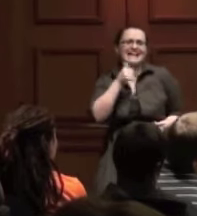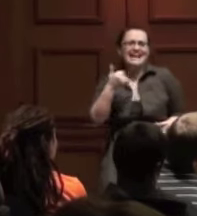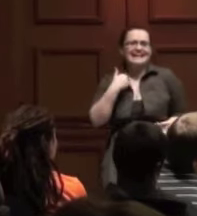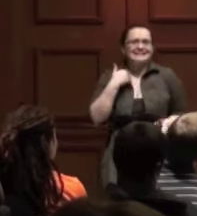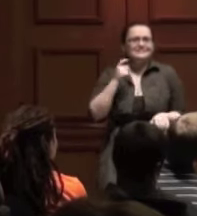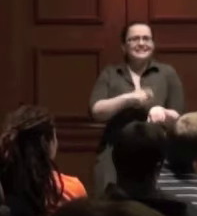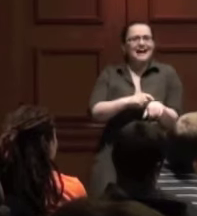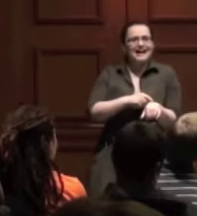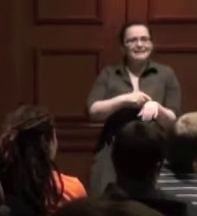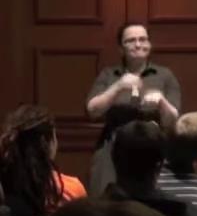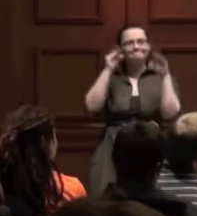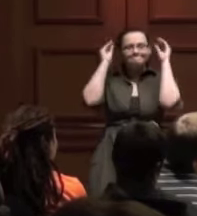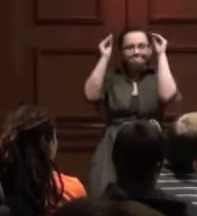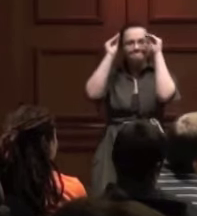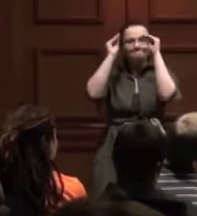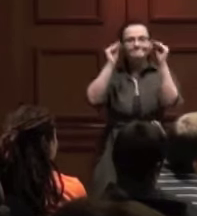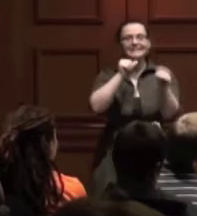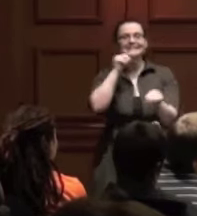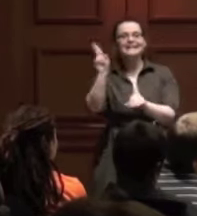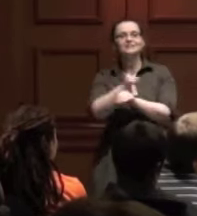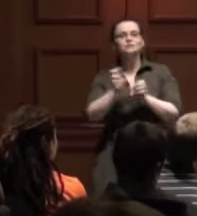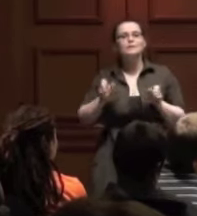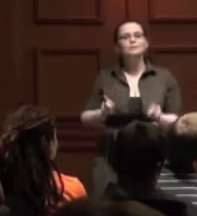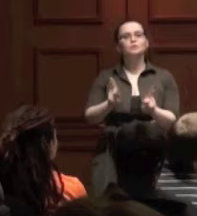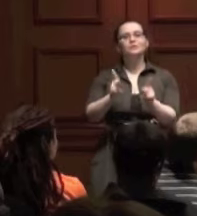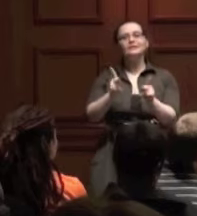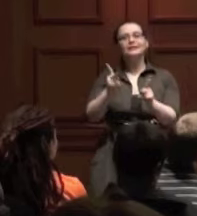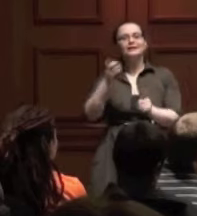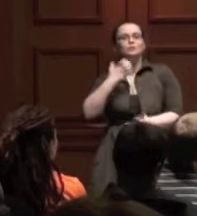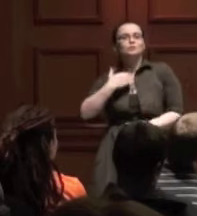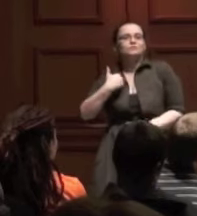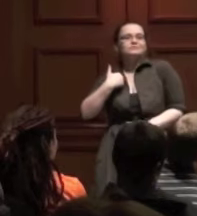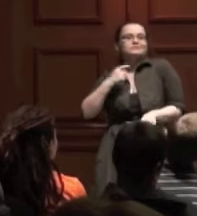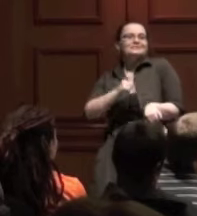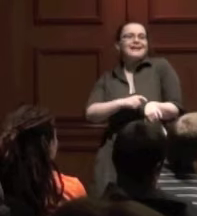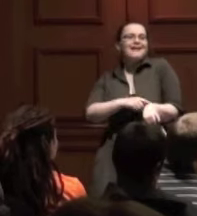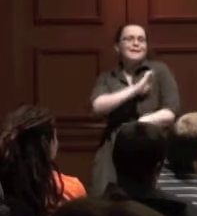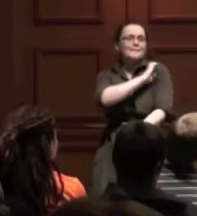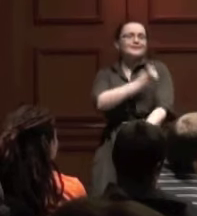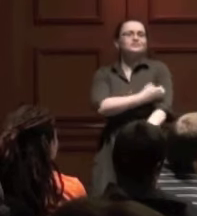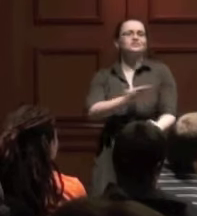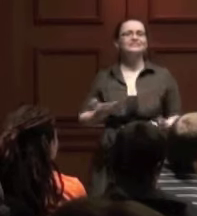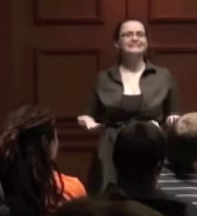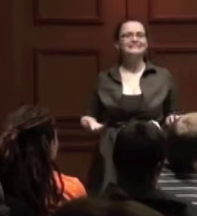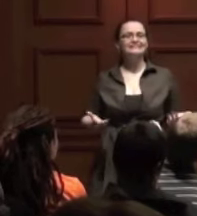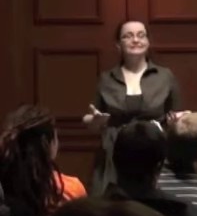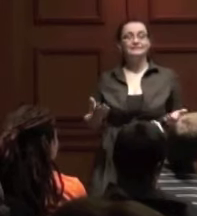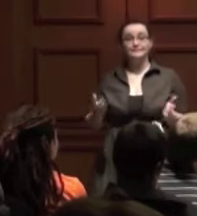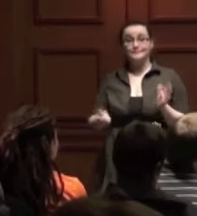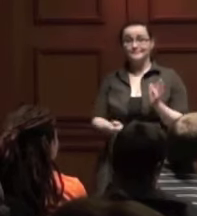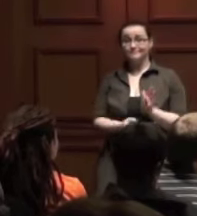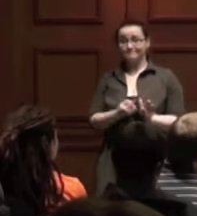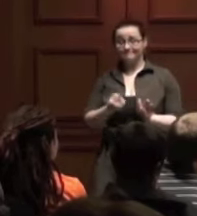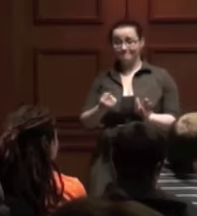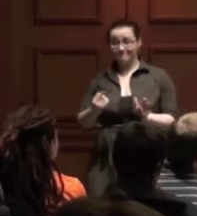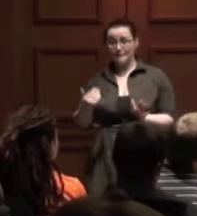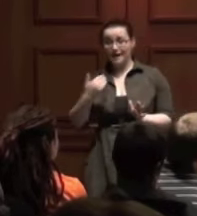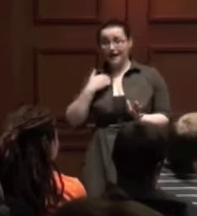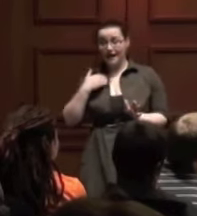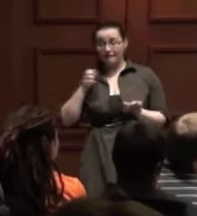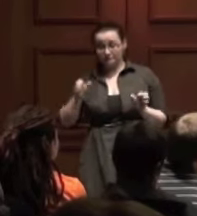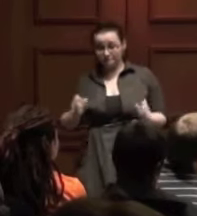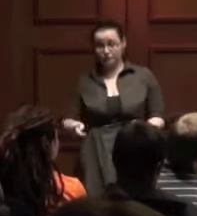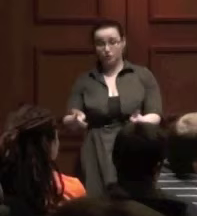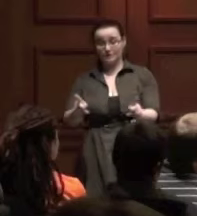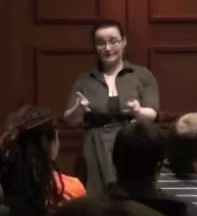wish I had more time and energy to do it. I certainly have plenty of chances, many of which are not scuppered